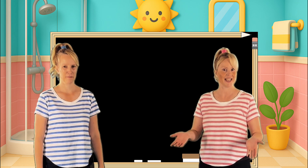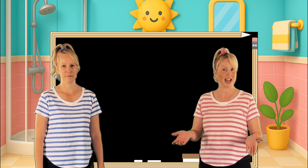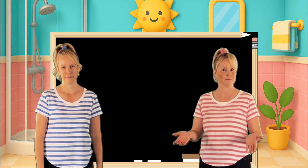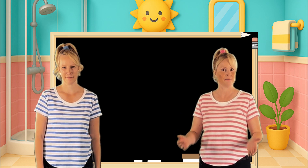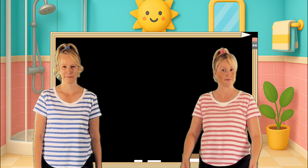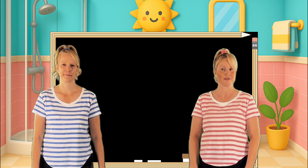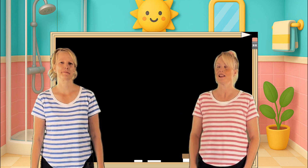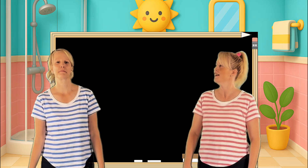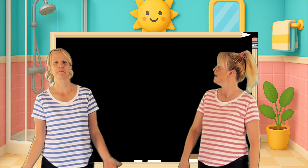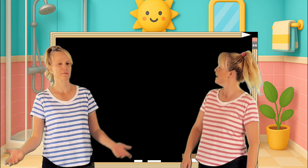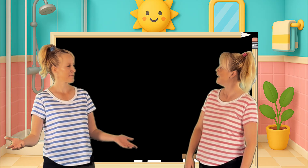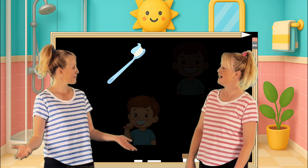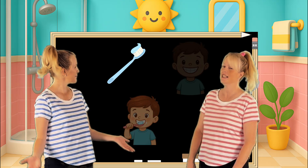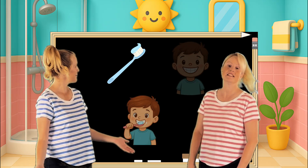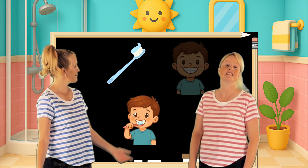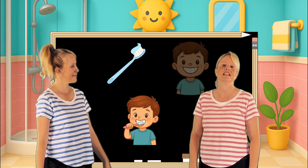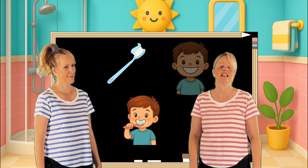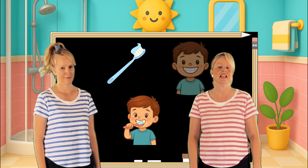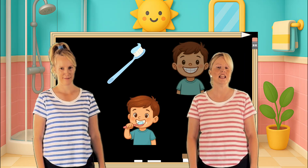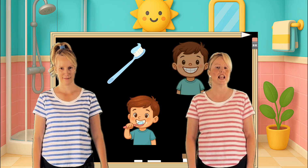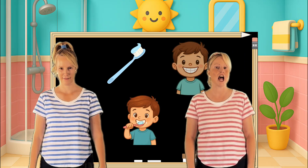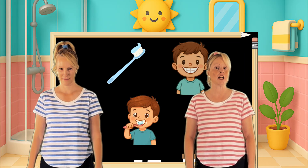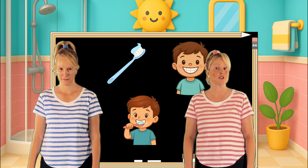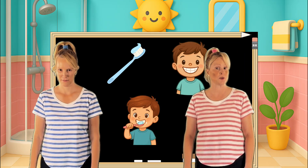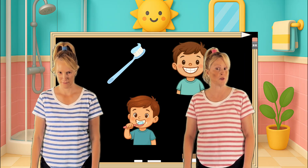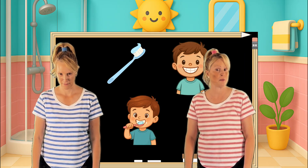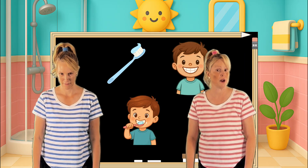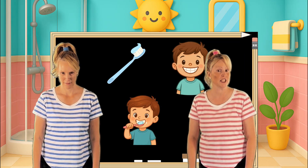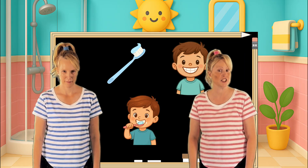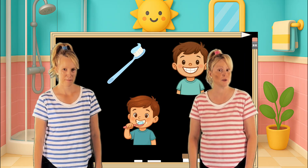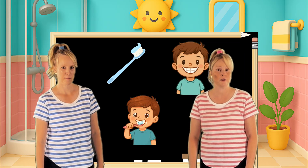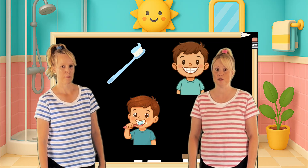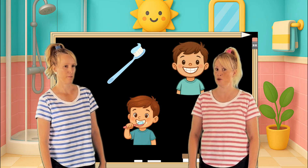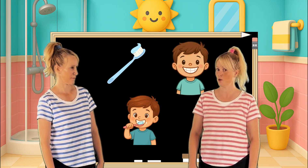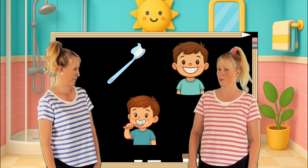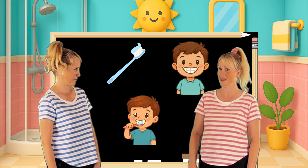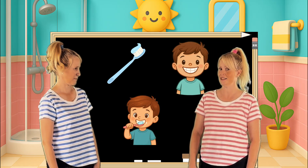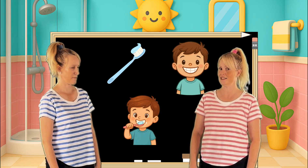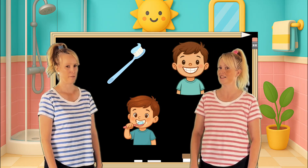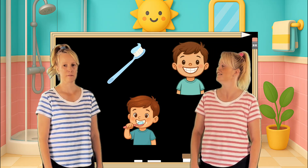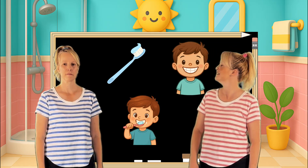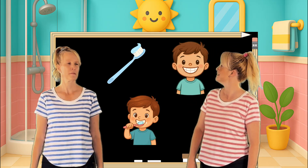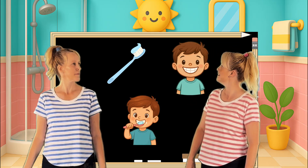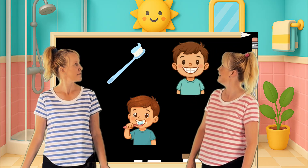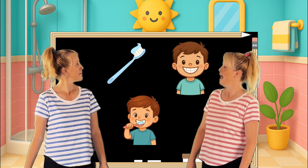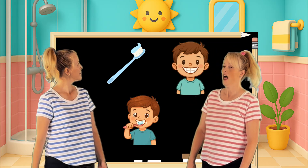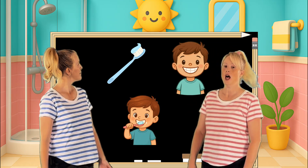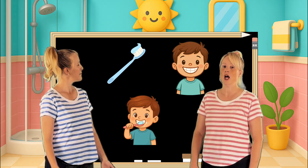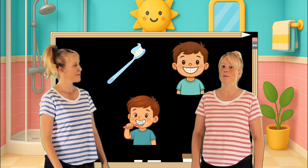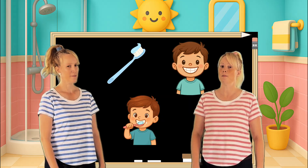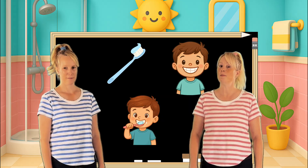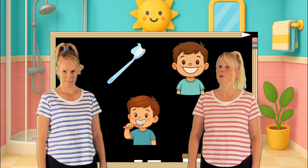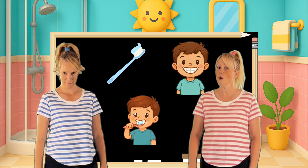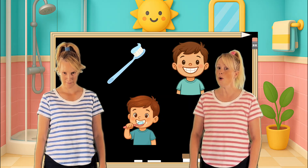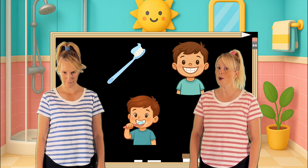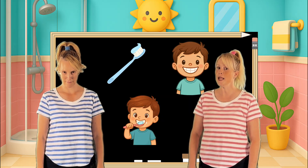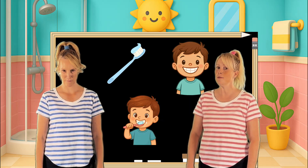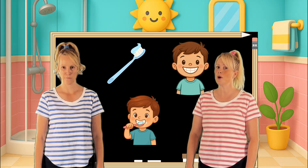game. I see a toothbrush with toothpaste, a boy